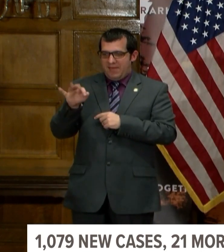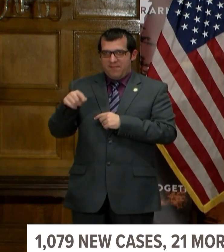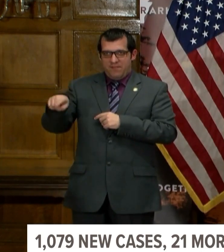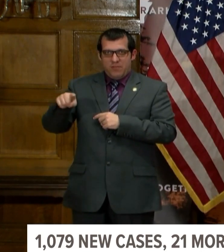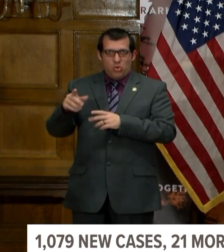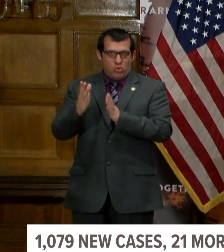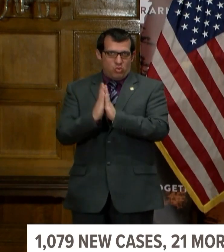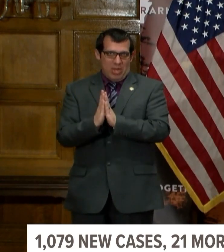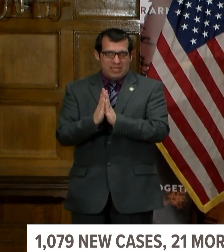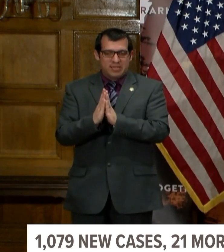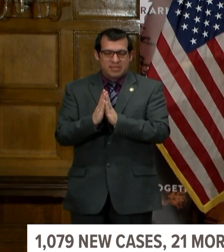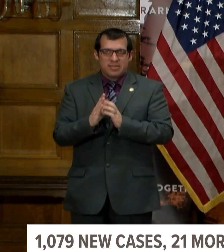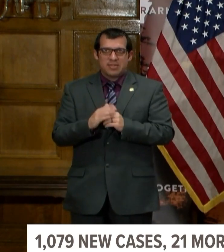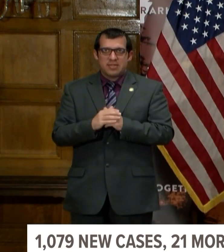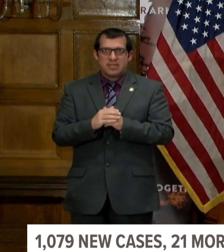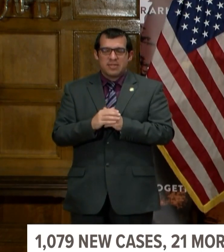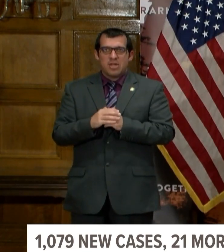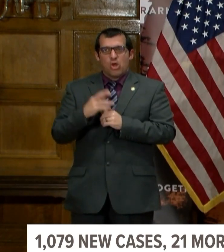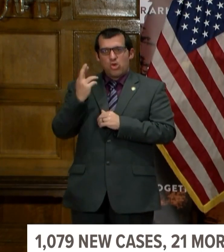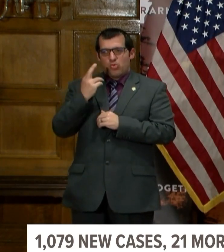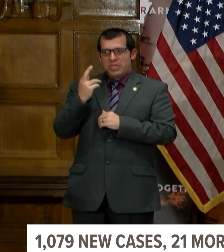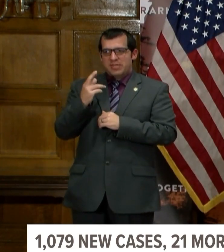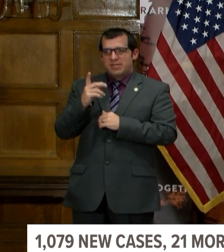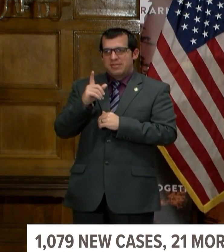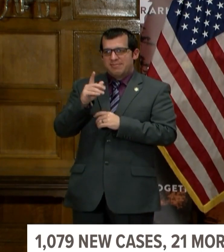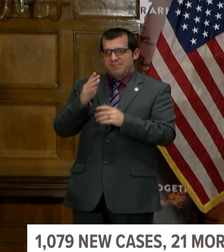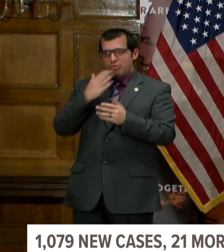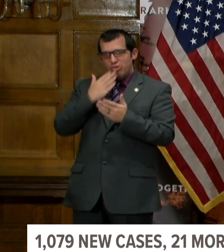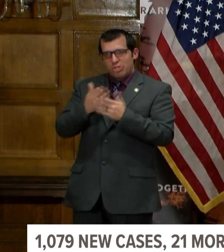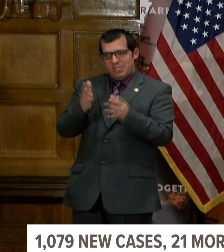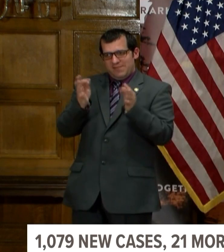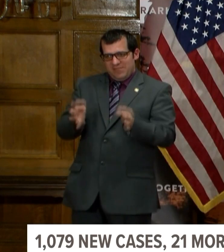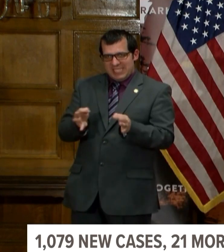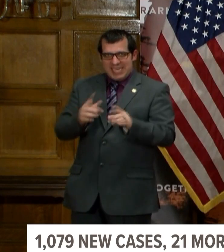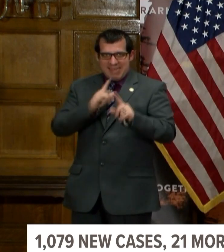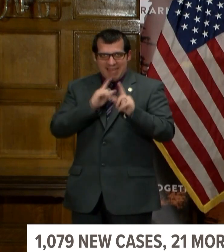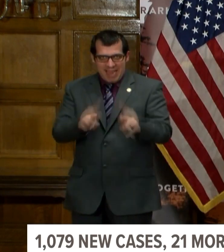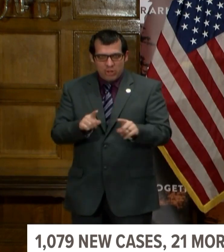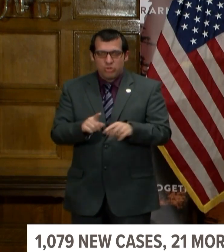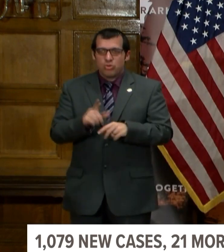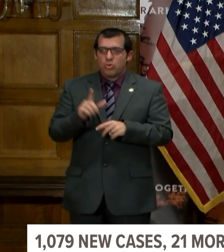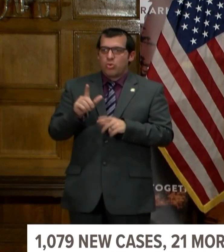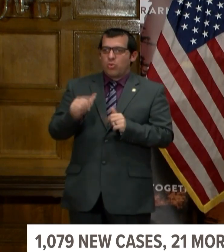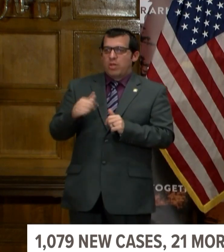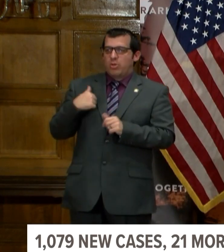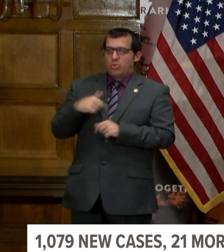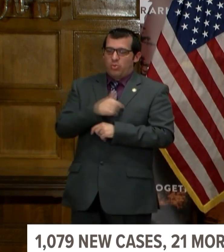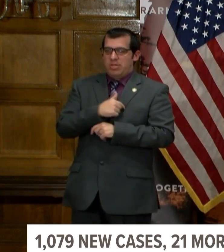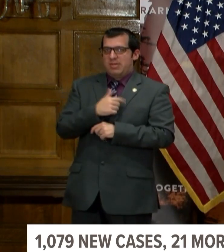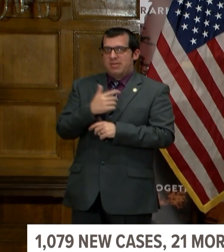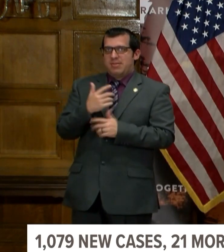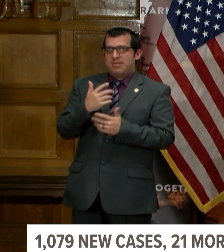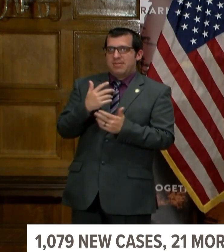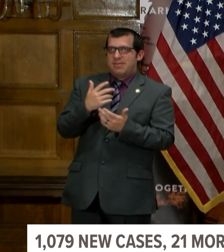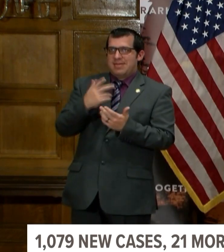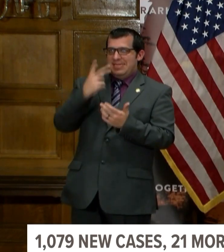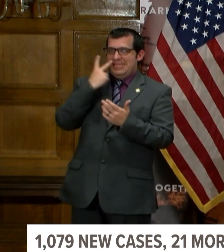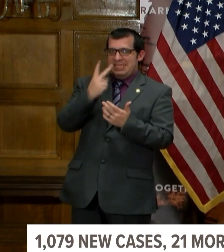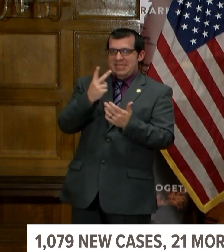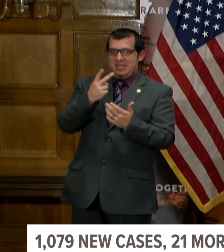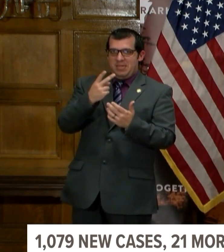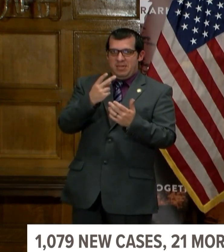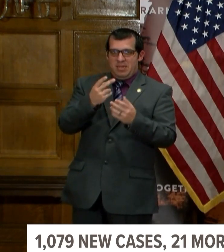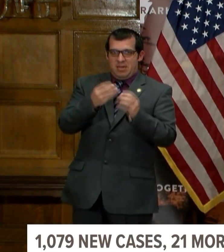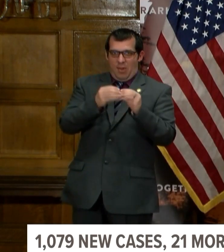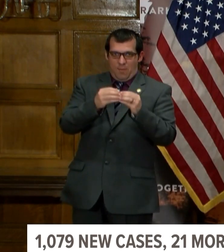reason to have that definitively answered is that particularly whenever we're seeing high